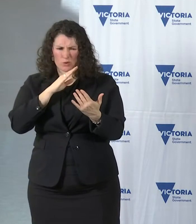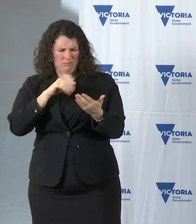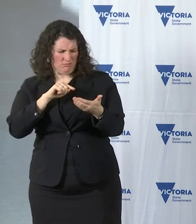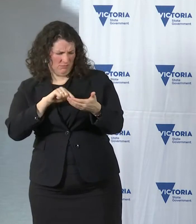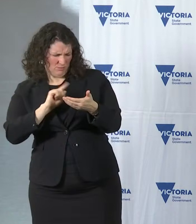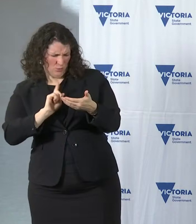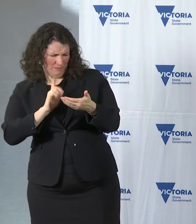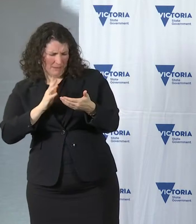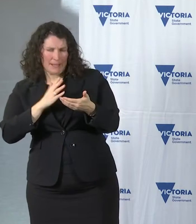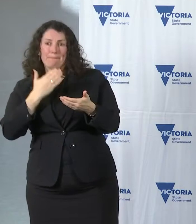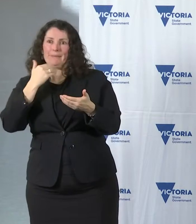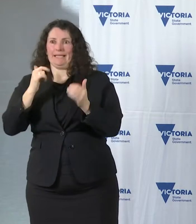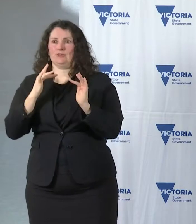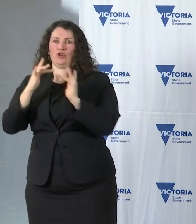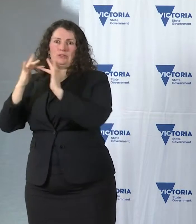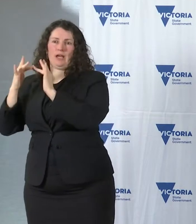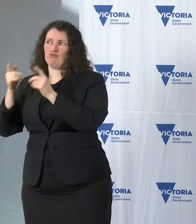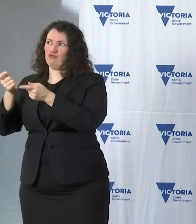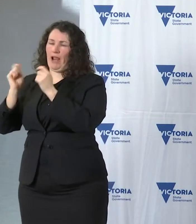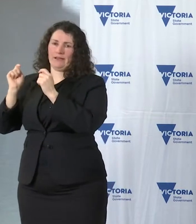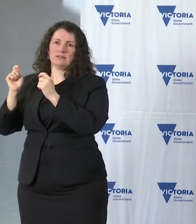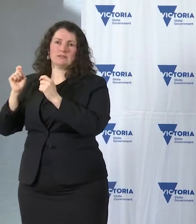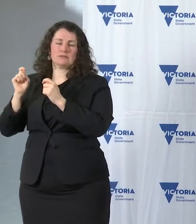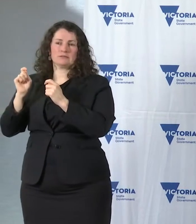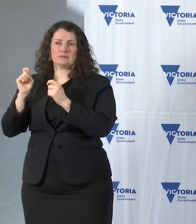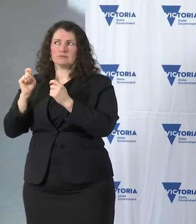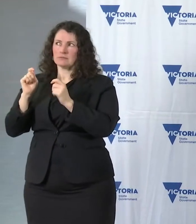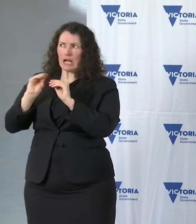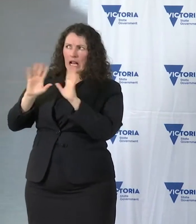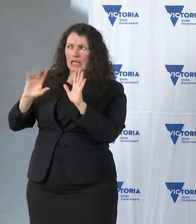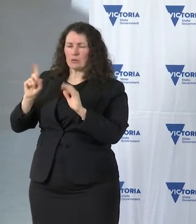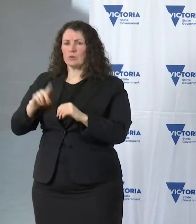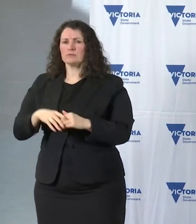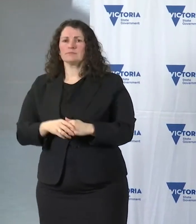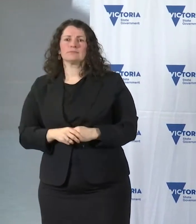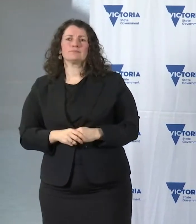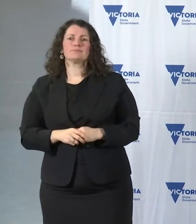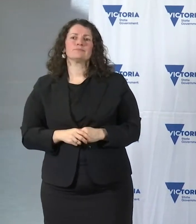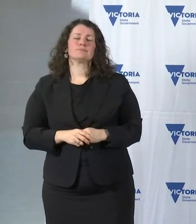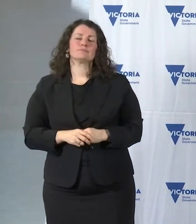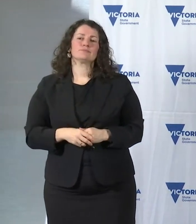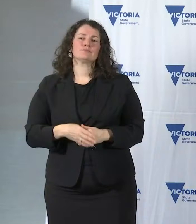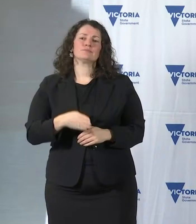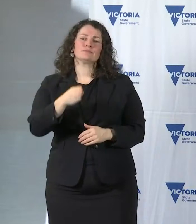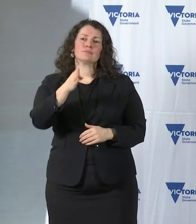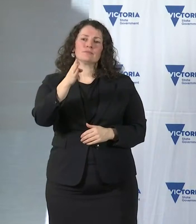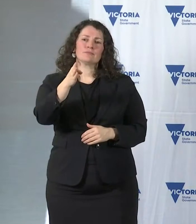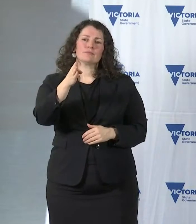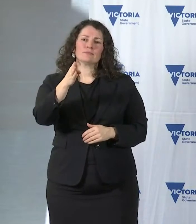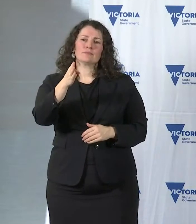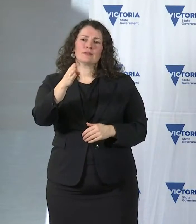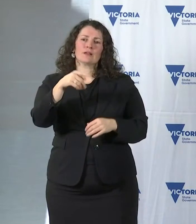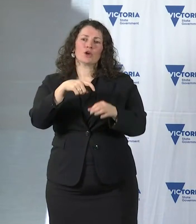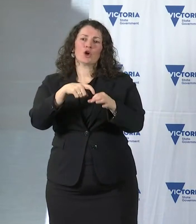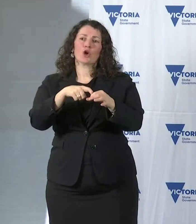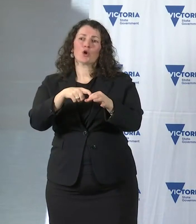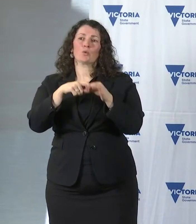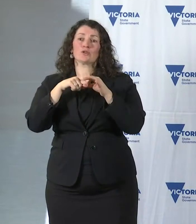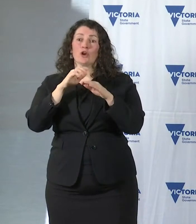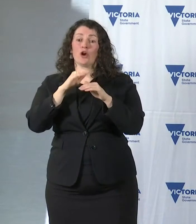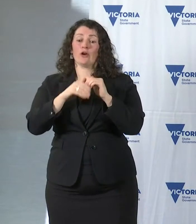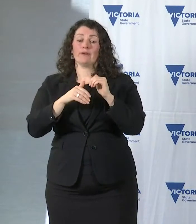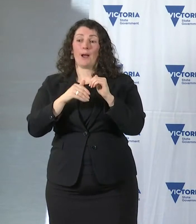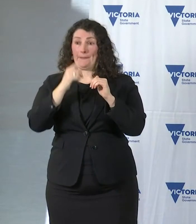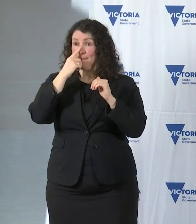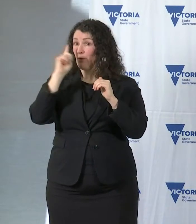that specifically. And just on people who will be on day 14 of waiting to get out of quarantine, if they've received